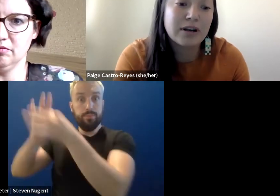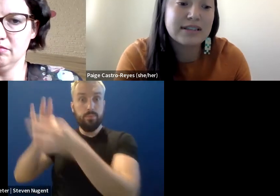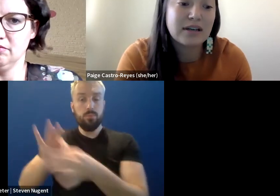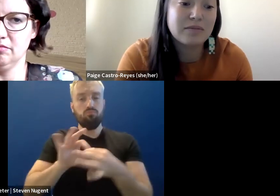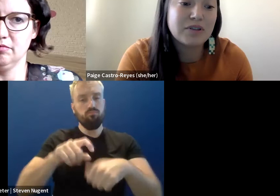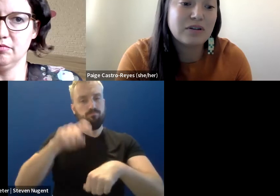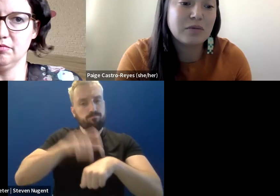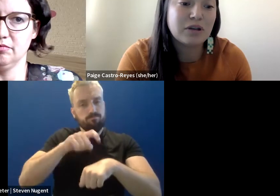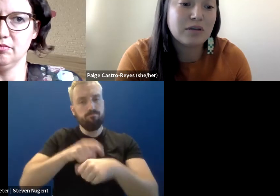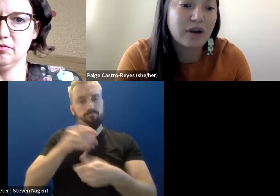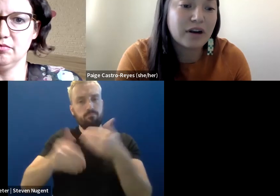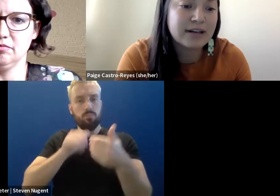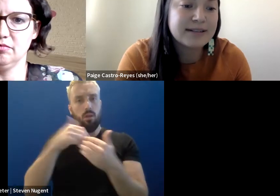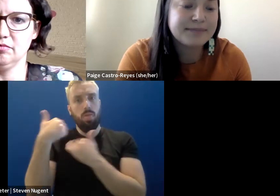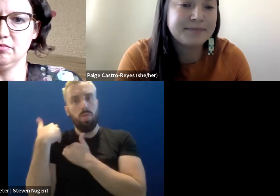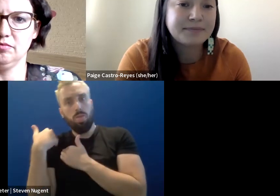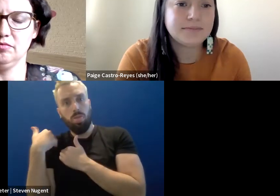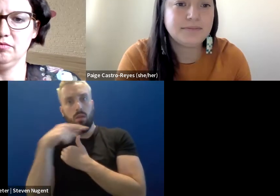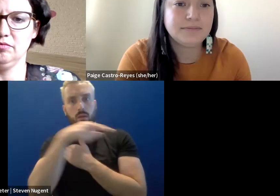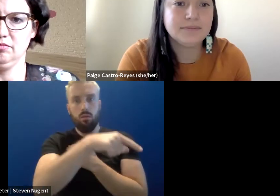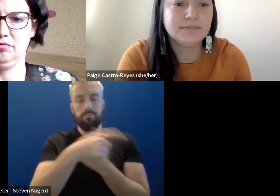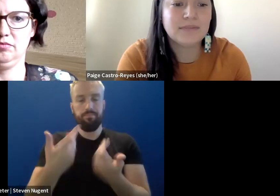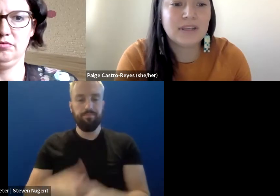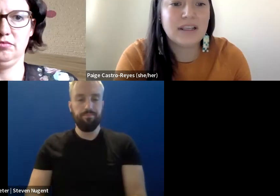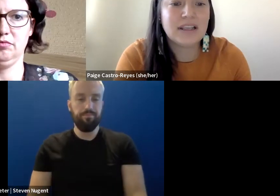not burdensome to the community partners.